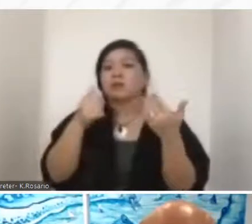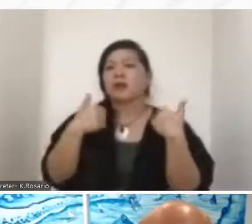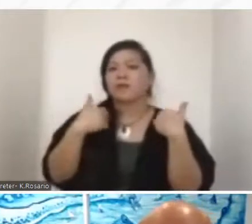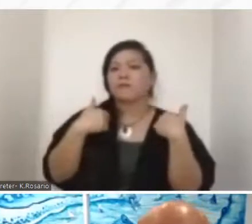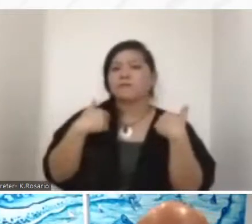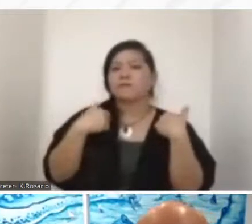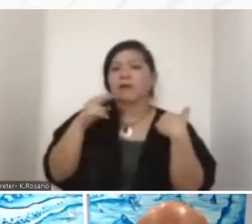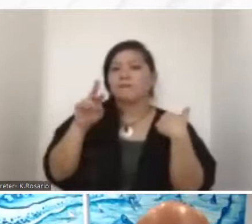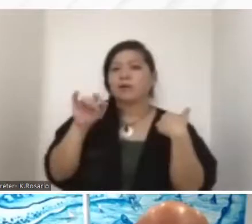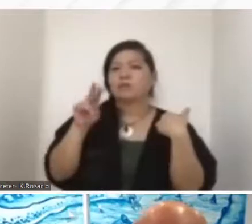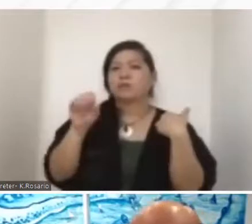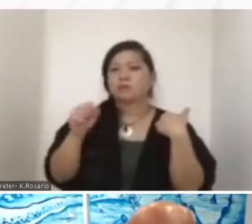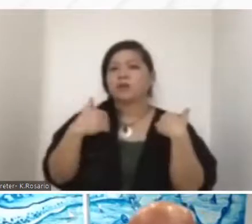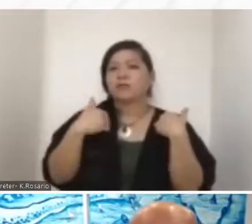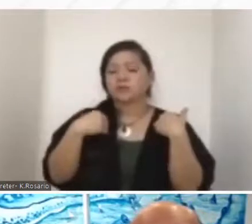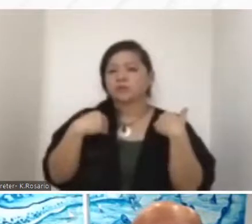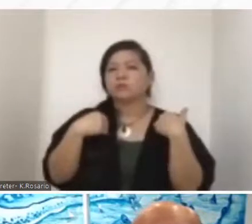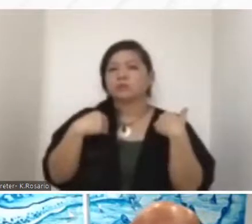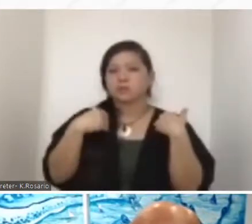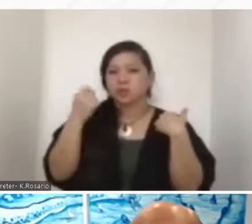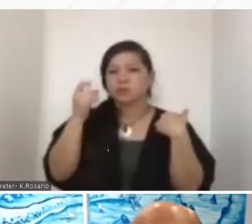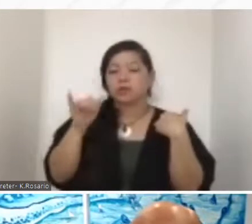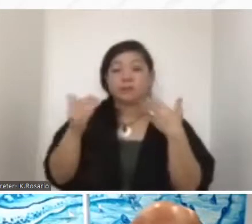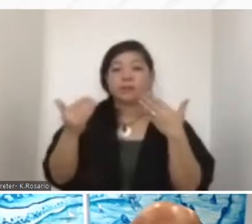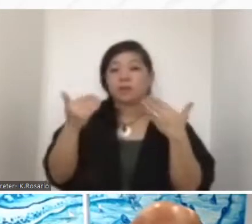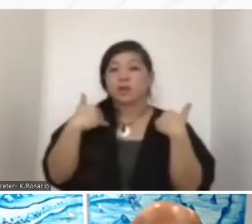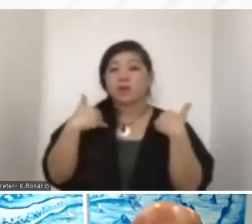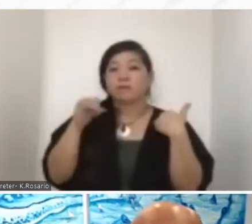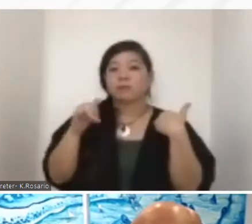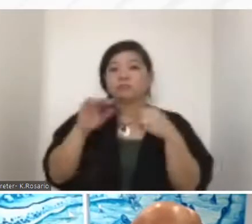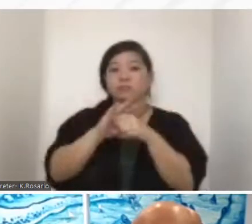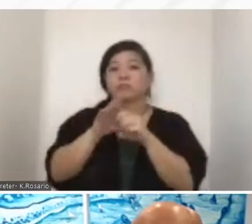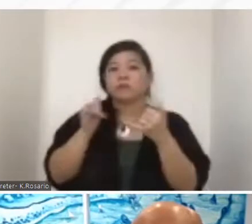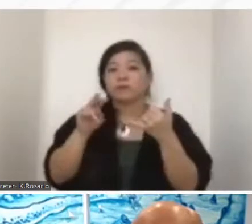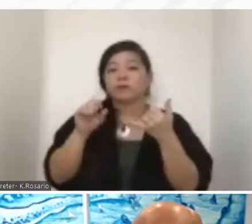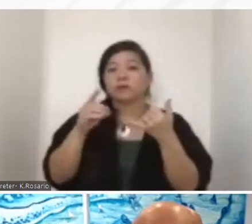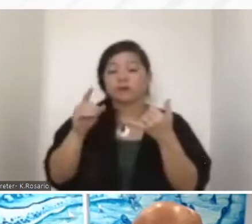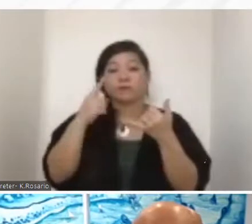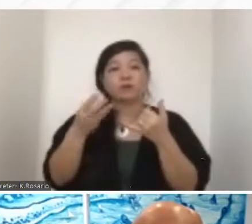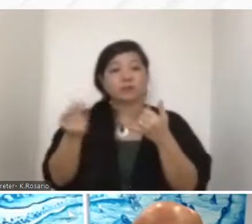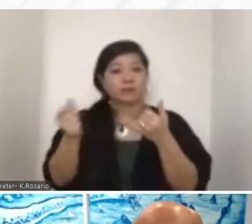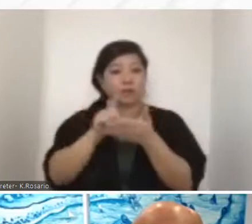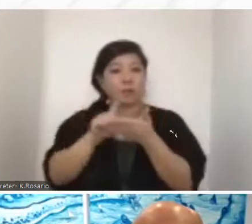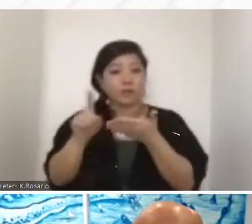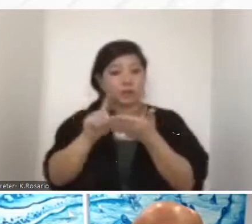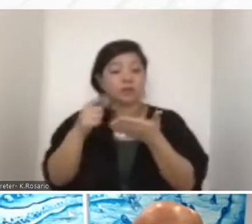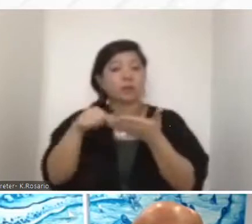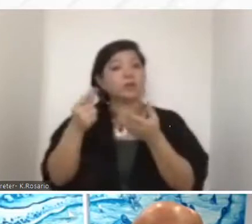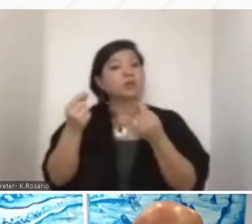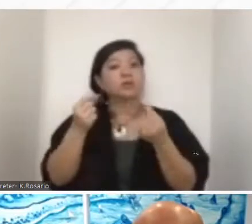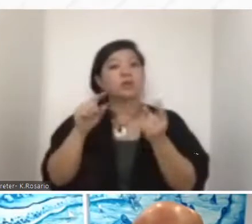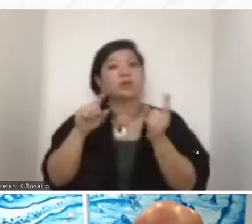have to remain vigilant. We have to minimize unnecessary encounters, especially for the next several weeks. And when we do go to visit